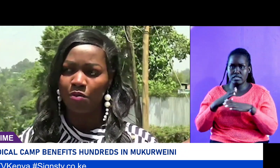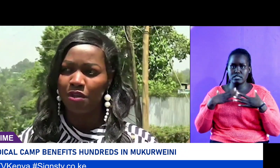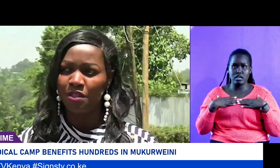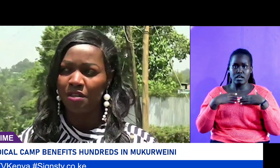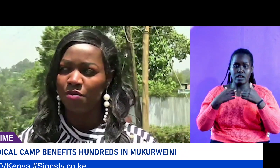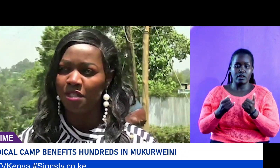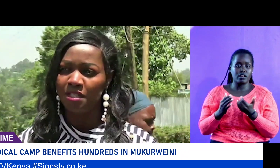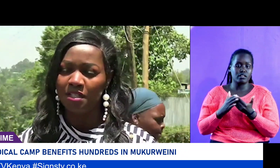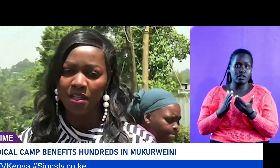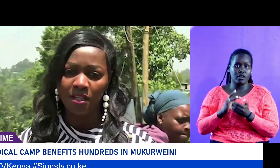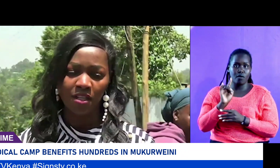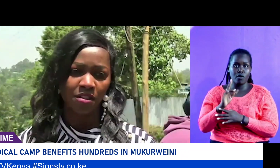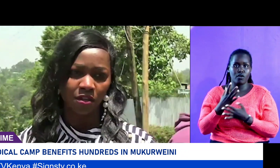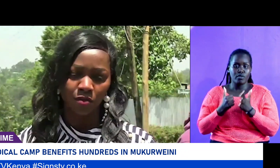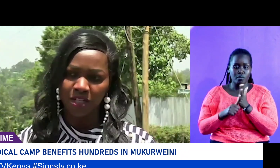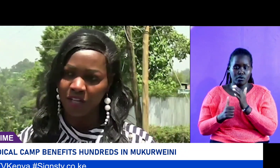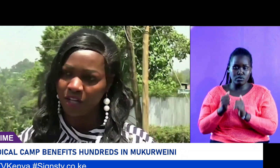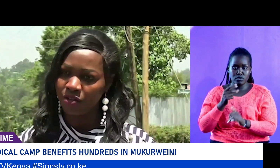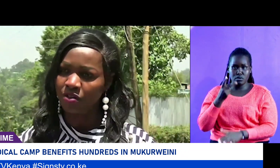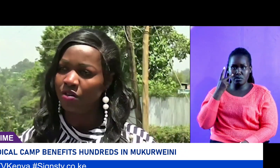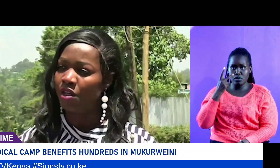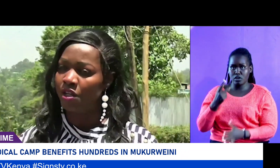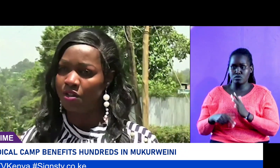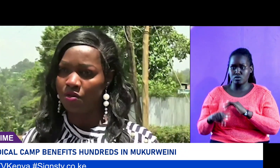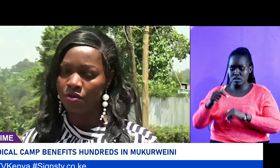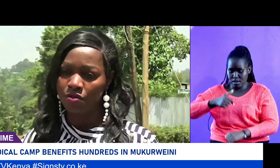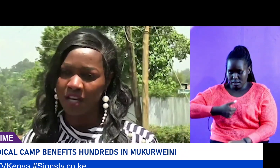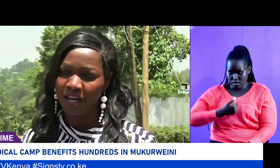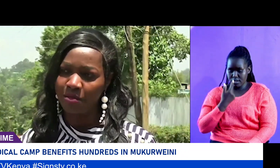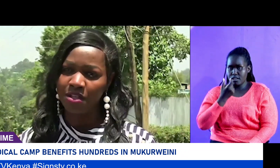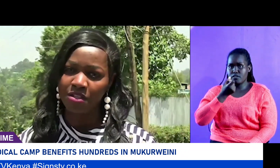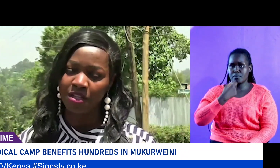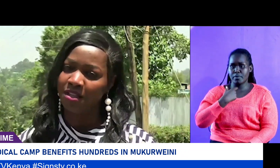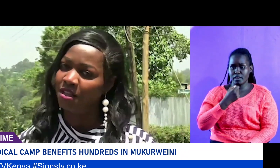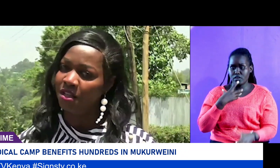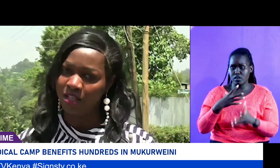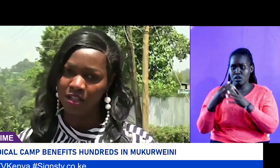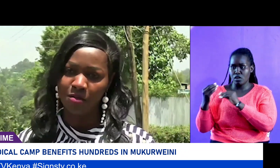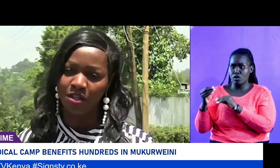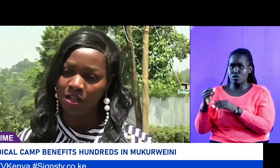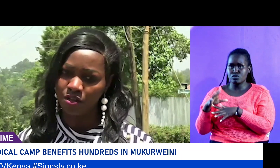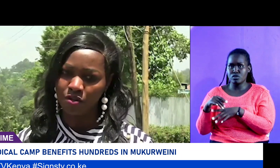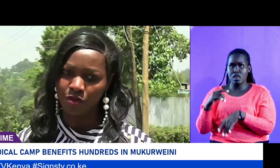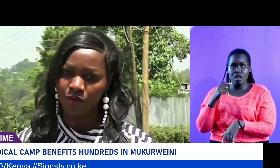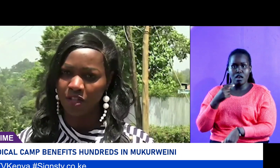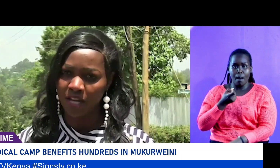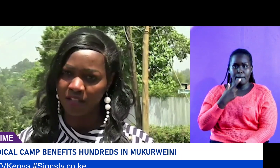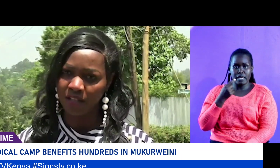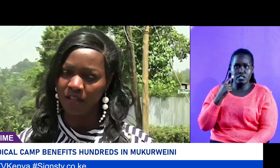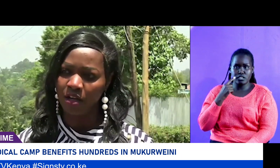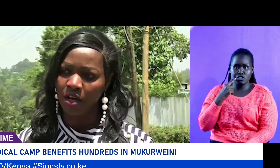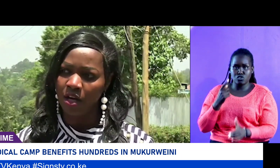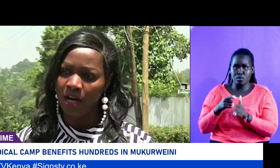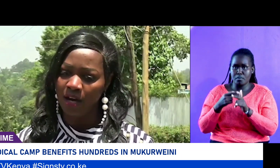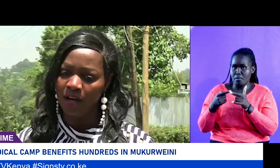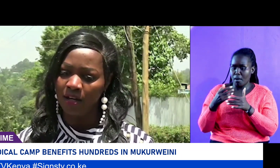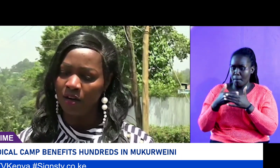of the problems that we've been seeing is self-medication. They will go to the chemist and they get the medication before they are